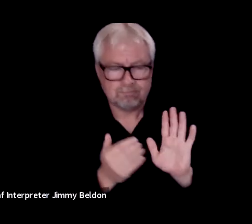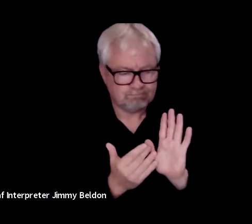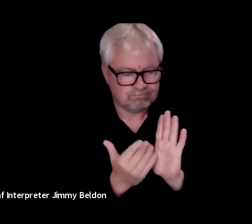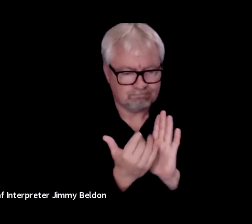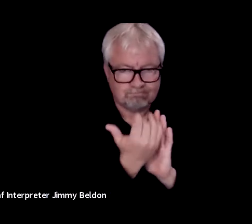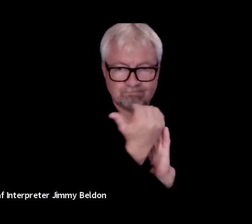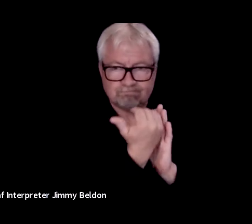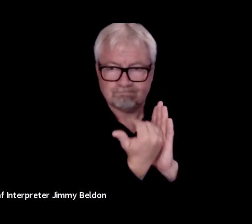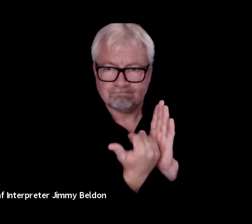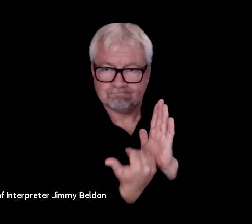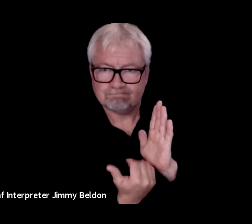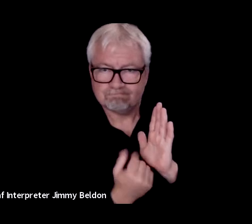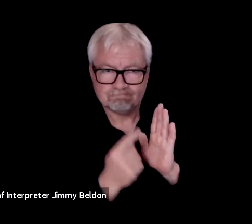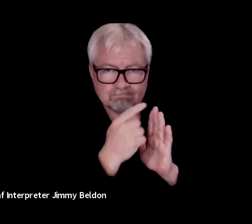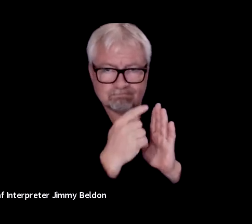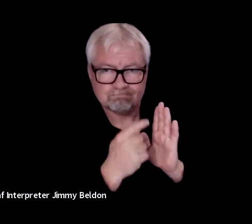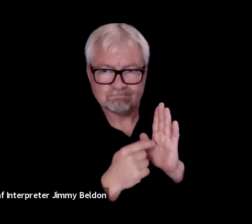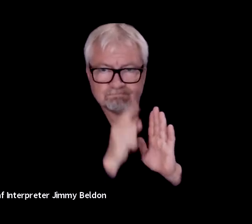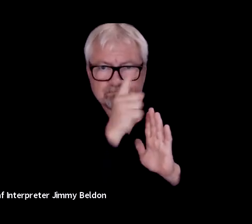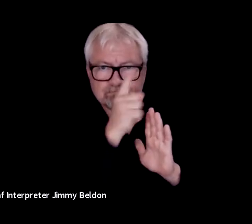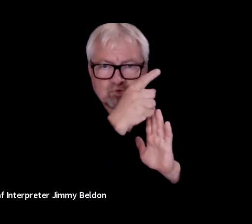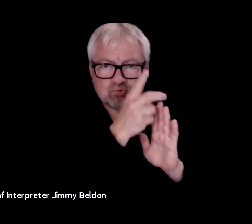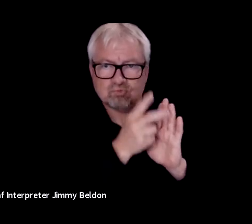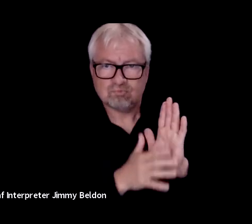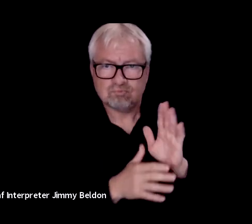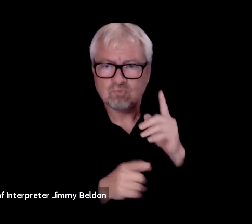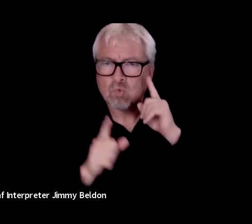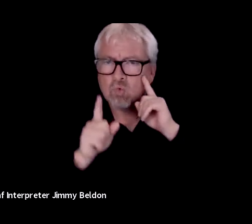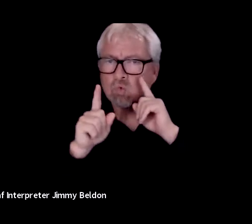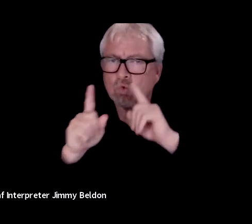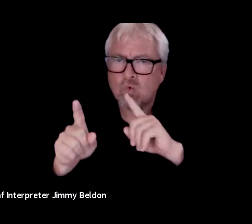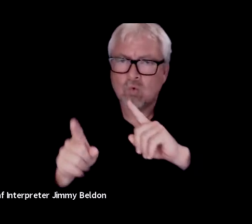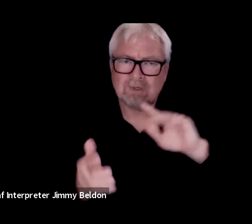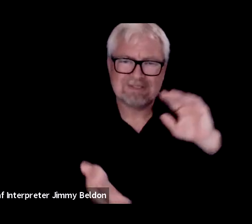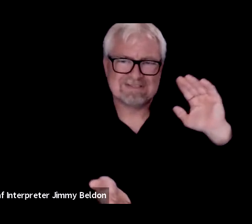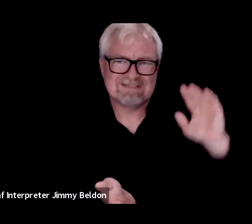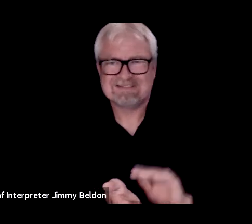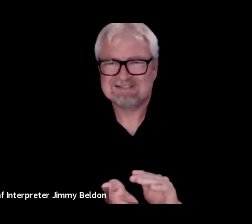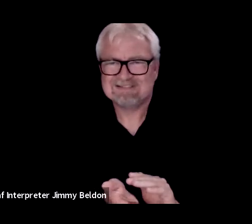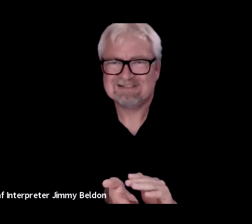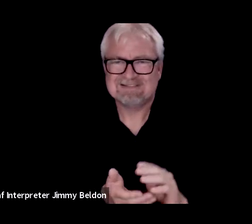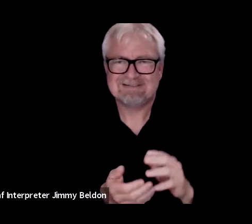amount of breakthrough? Are you in a position to have data to do that, or is it too early?